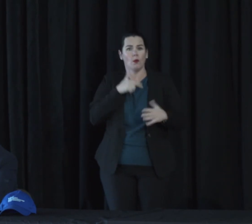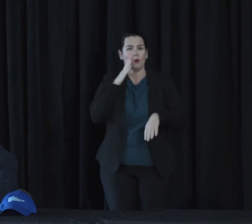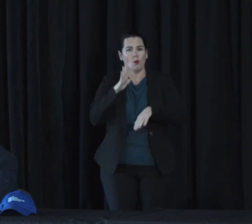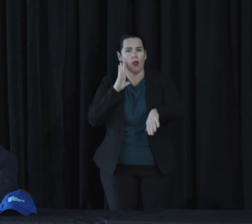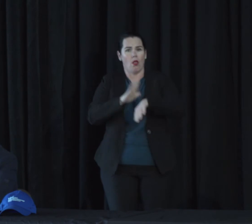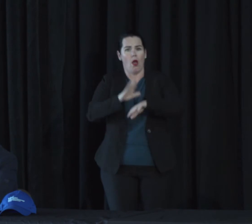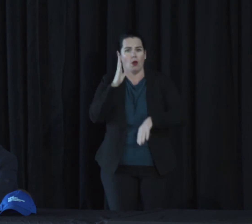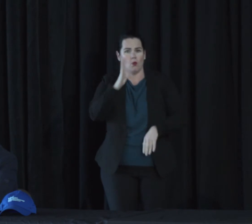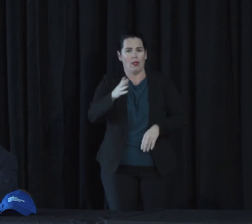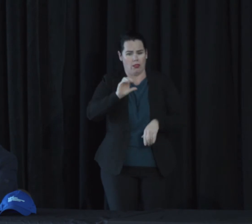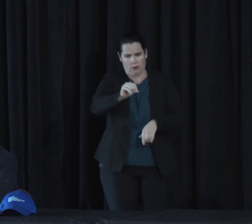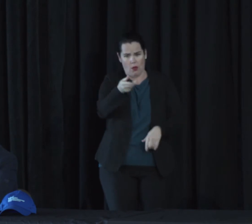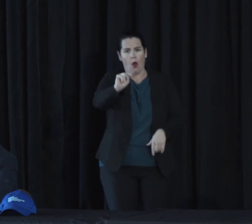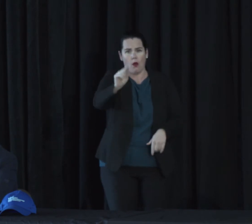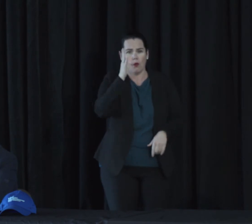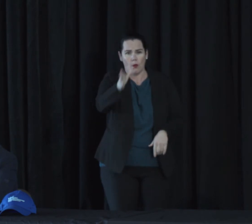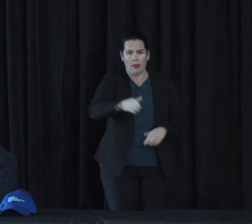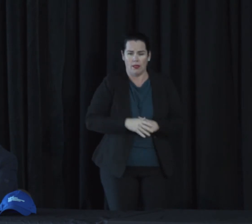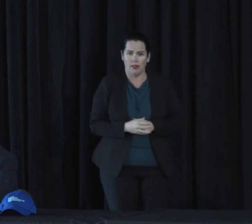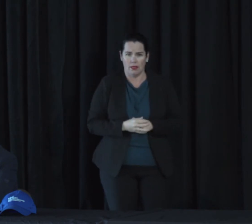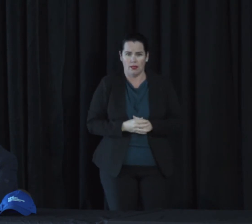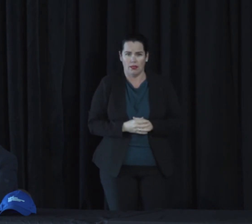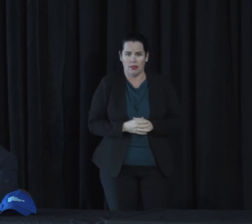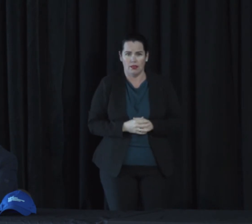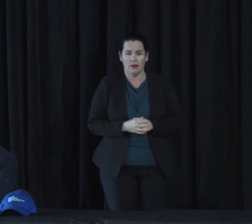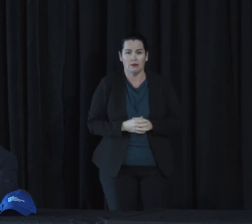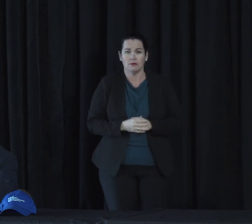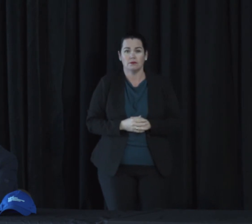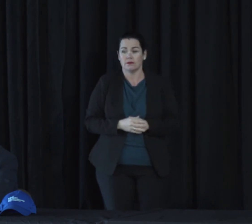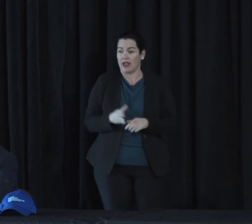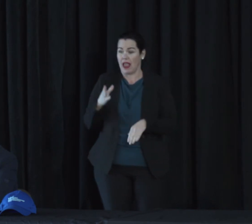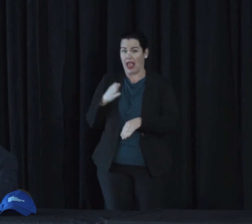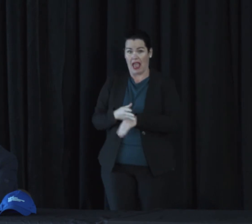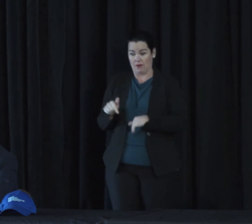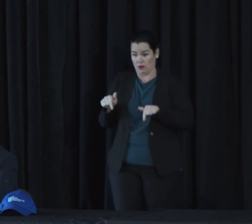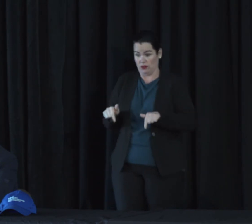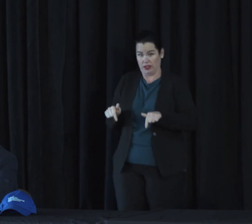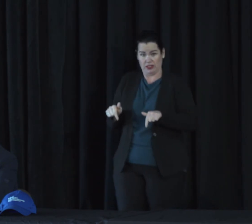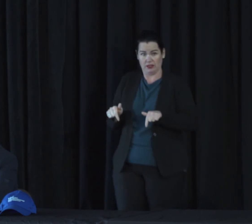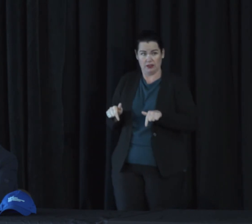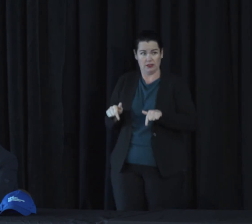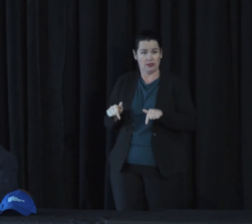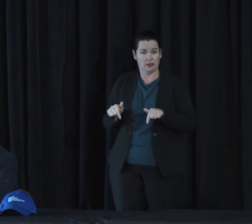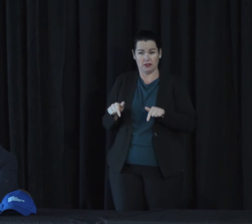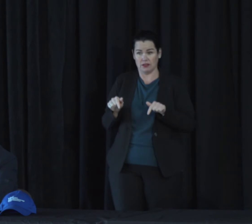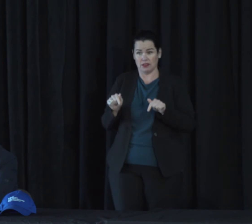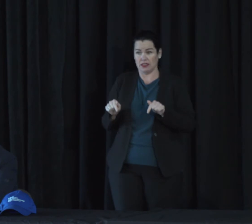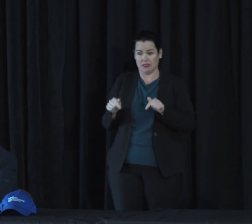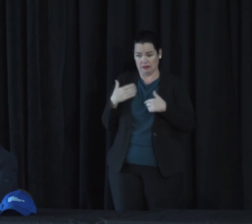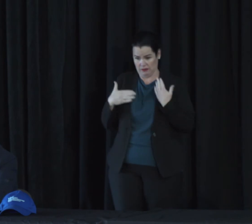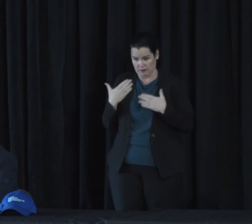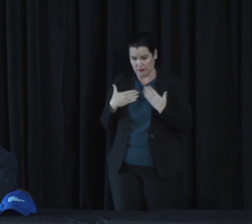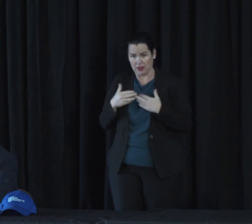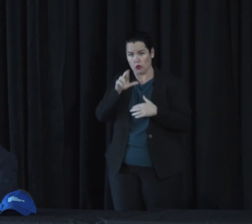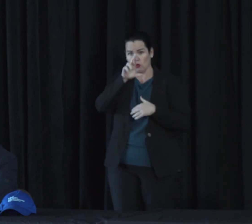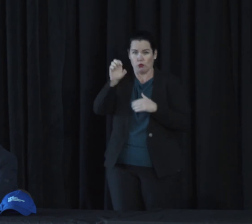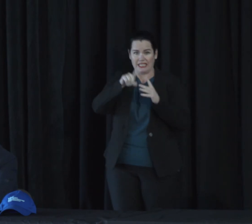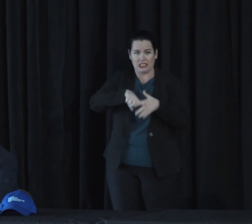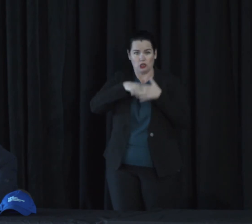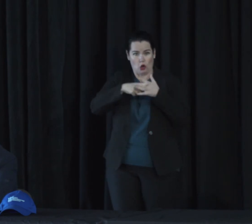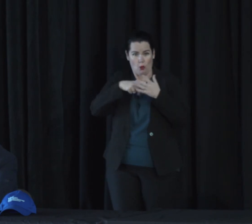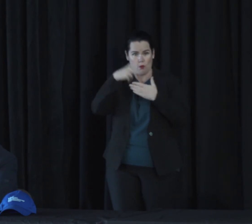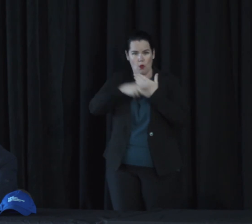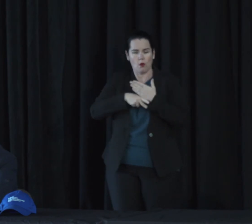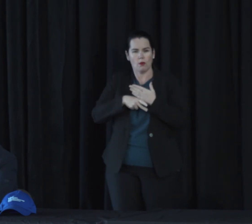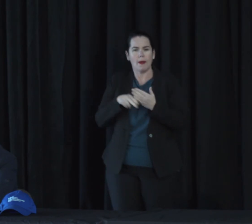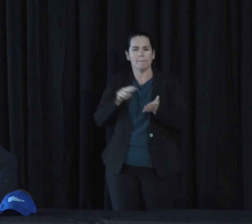the crew on the way. And at the end of this program, we should have every single Detroiter with